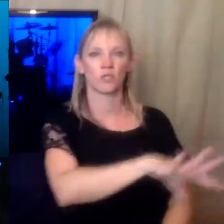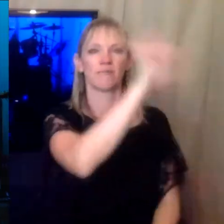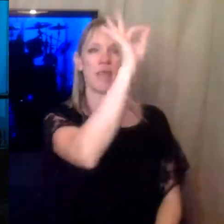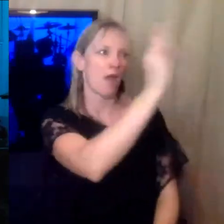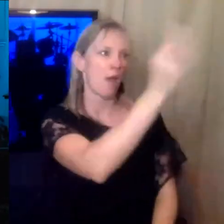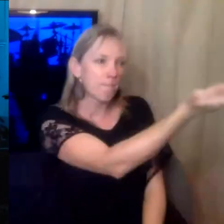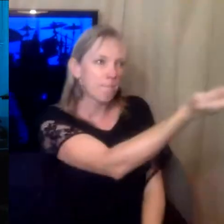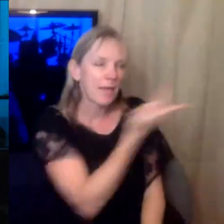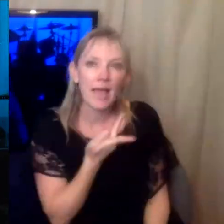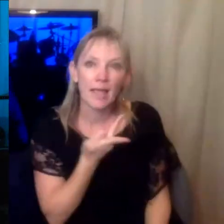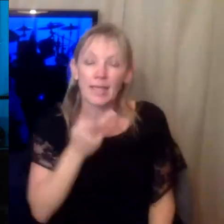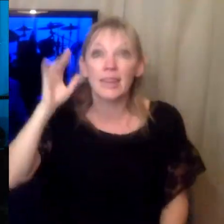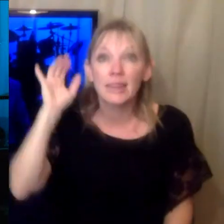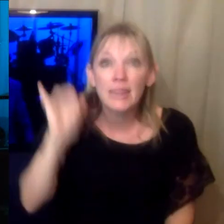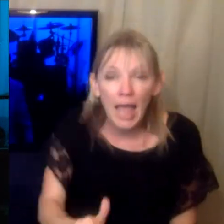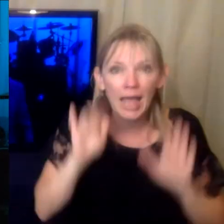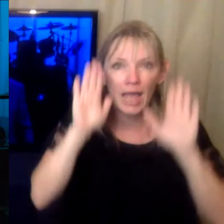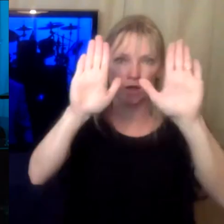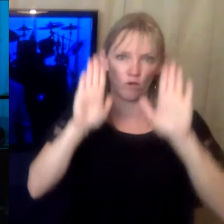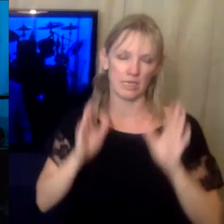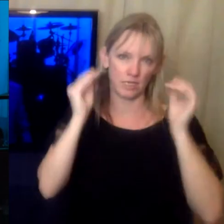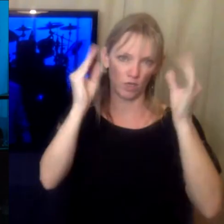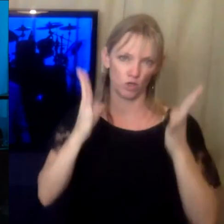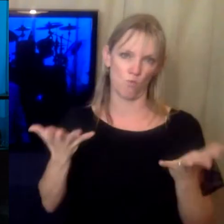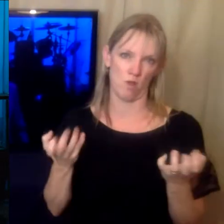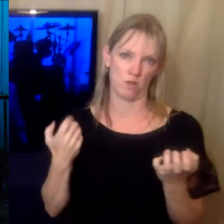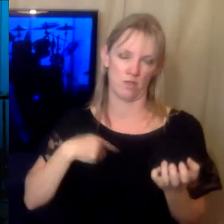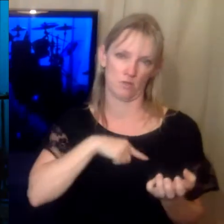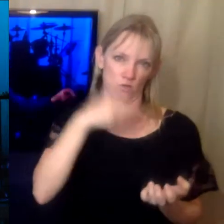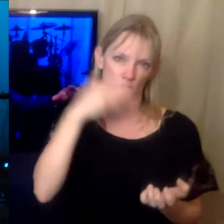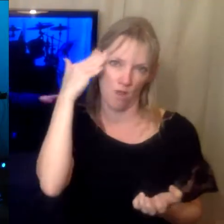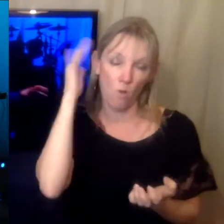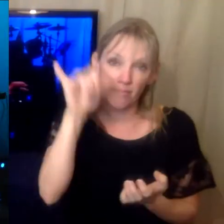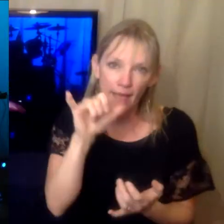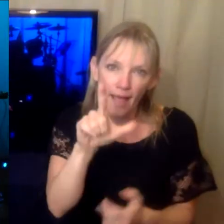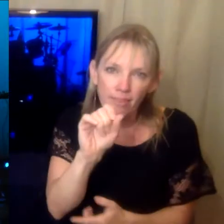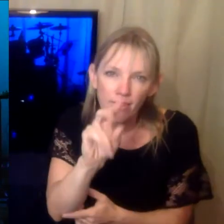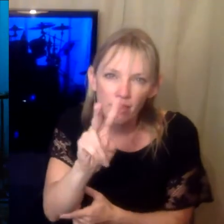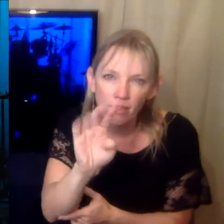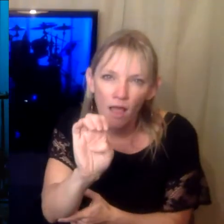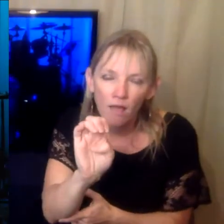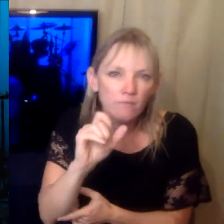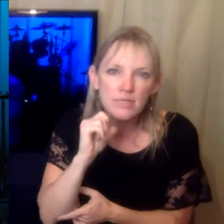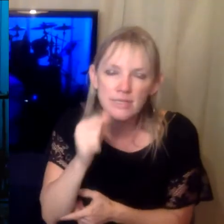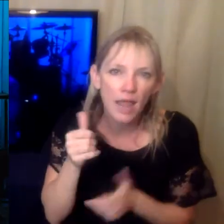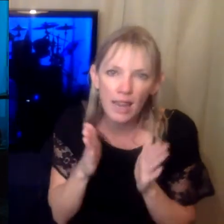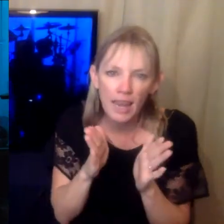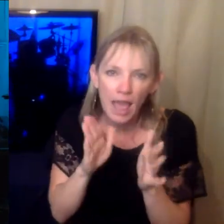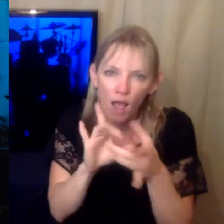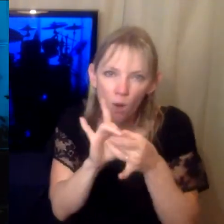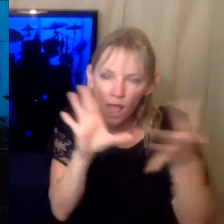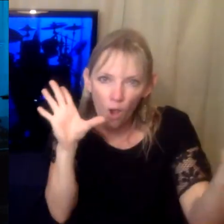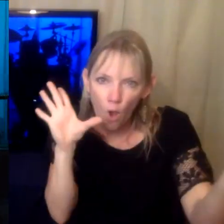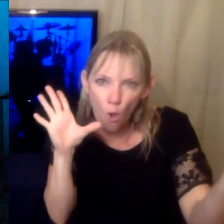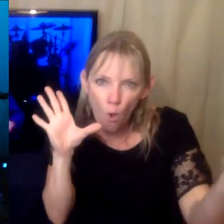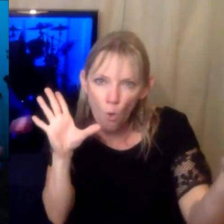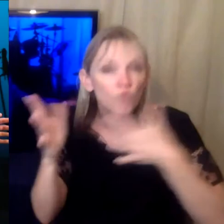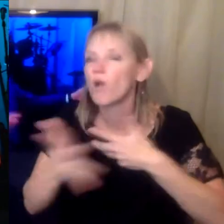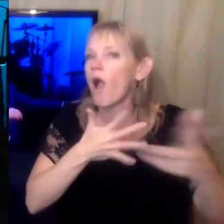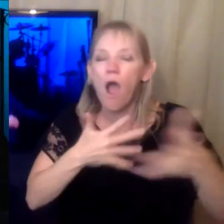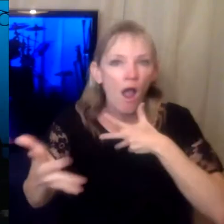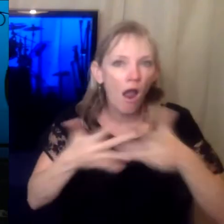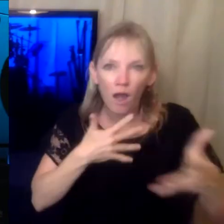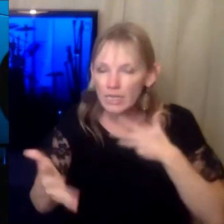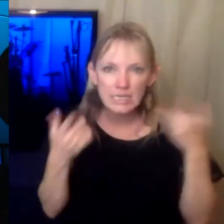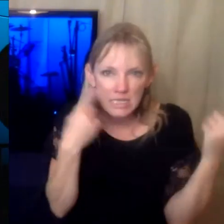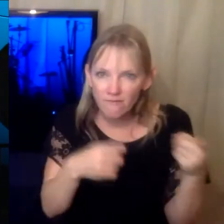that's what the great teacher wanted us to know. That love that will not let you go, no matter what has